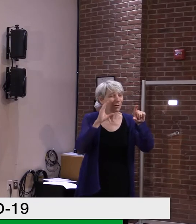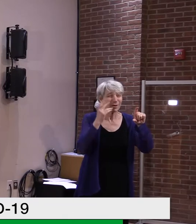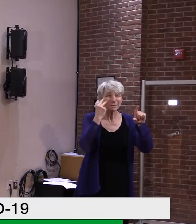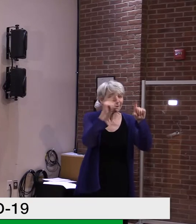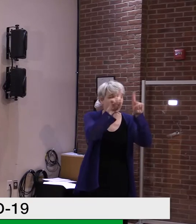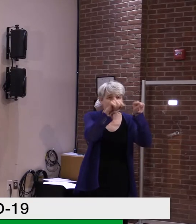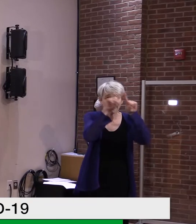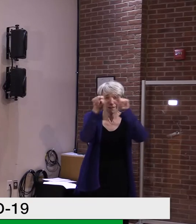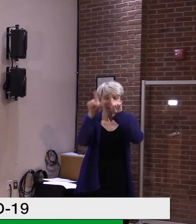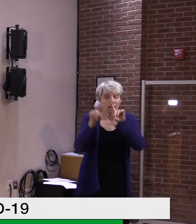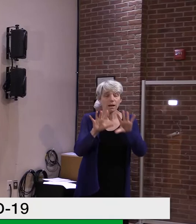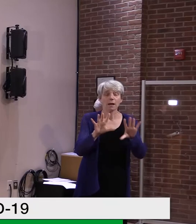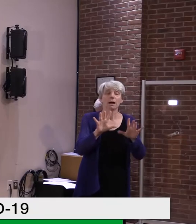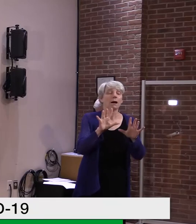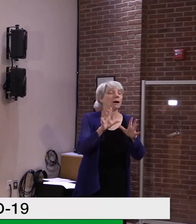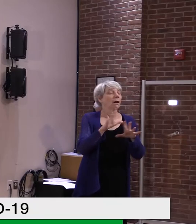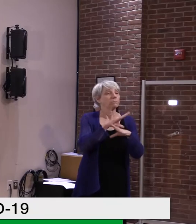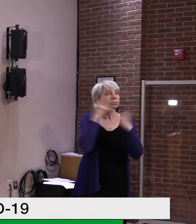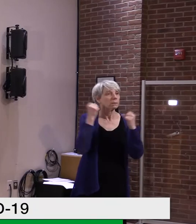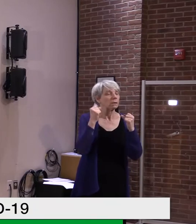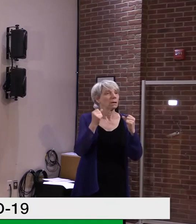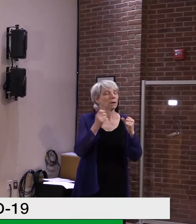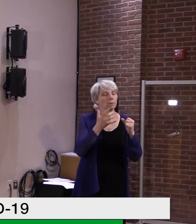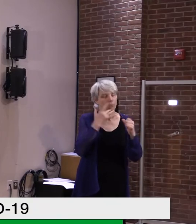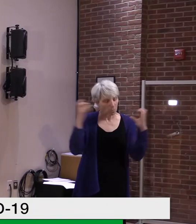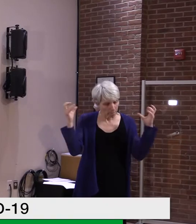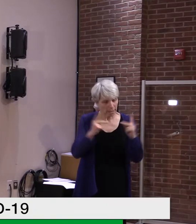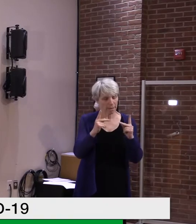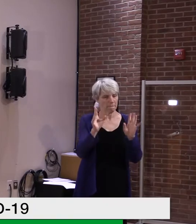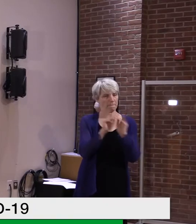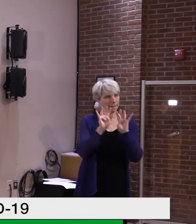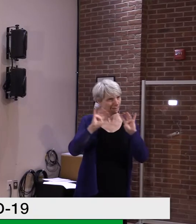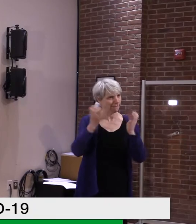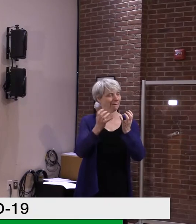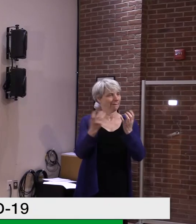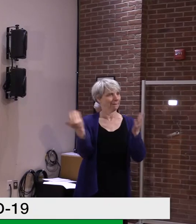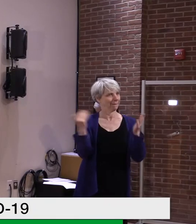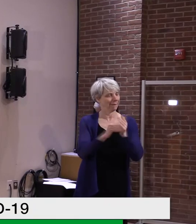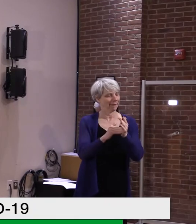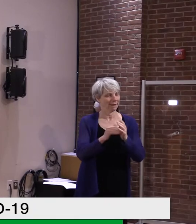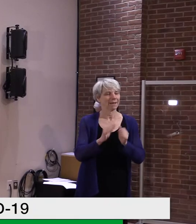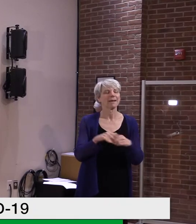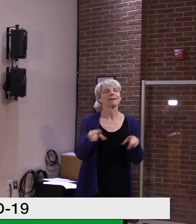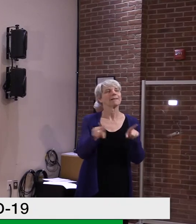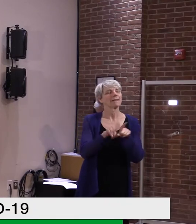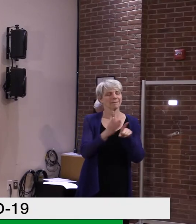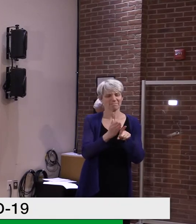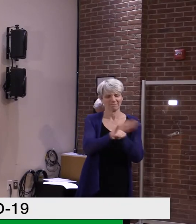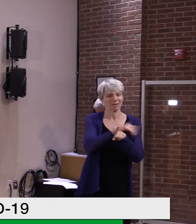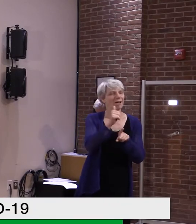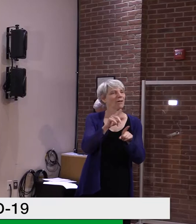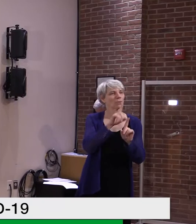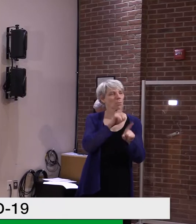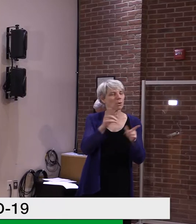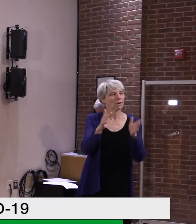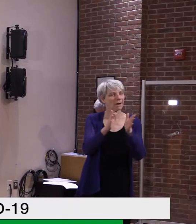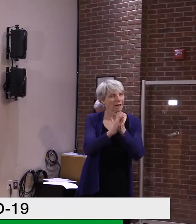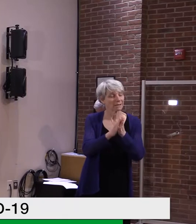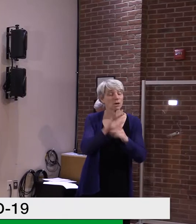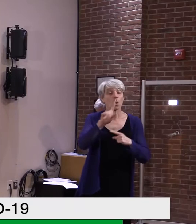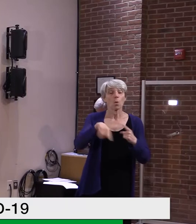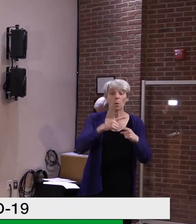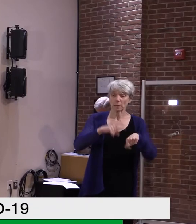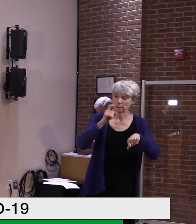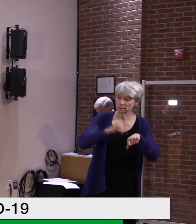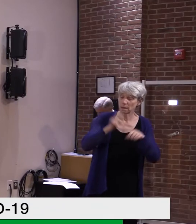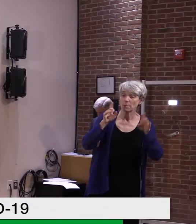in-person meetings again. Similar to Mike Donahue's question earlier, when restrictions get lifted and in-person